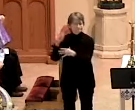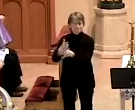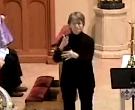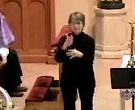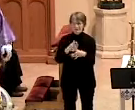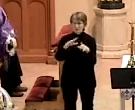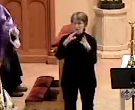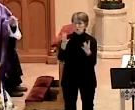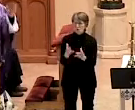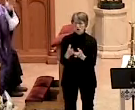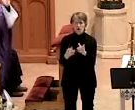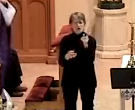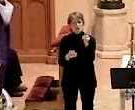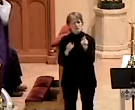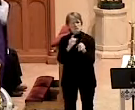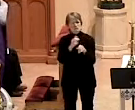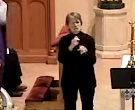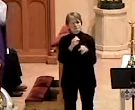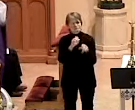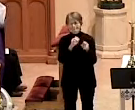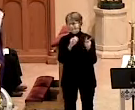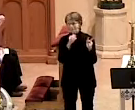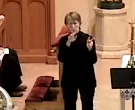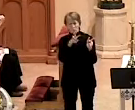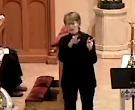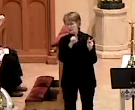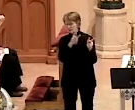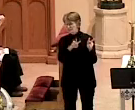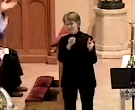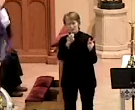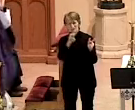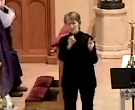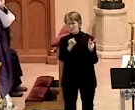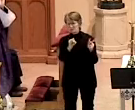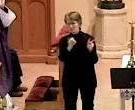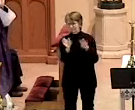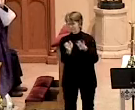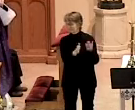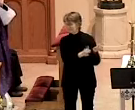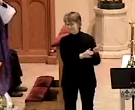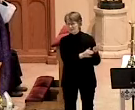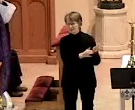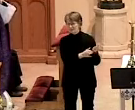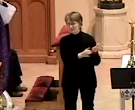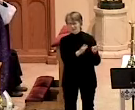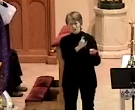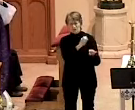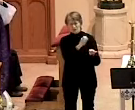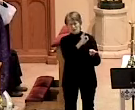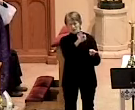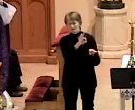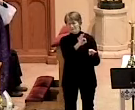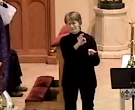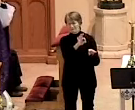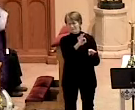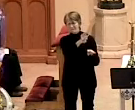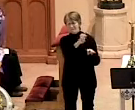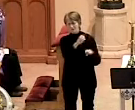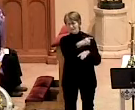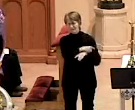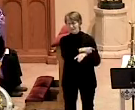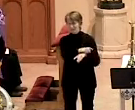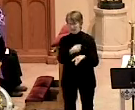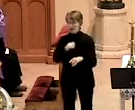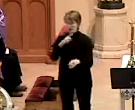Network, turn off all of those news stations. Turn them off. Turn them off for 40 days. I'm